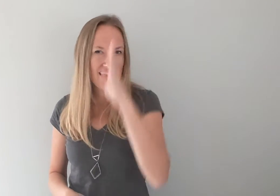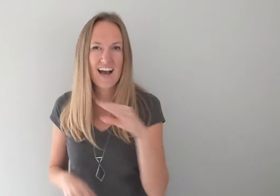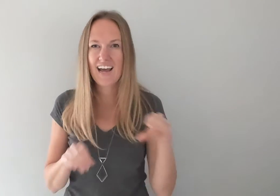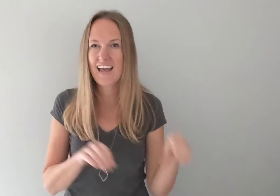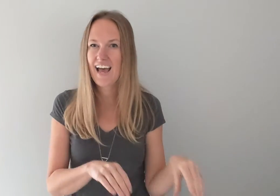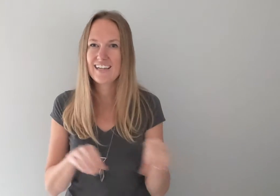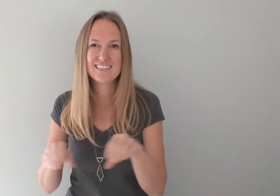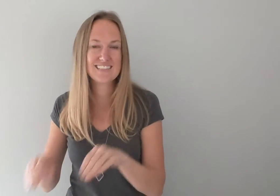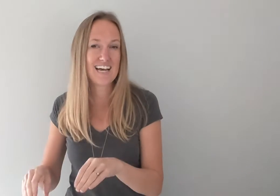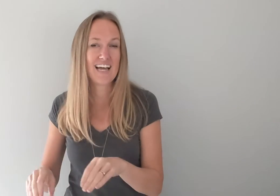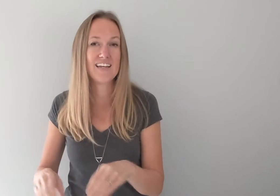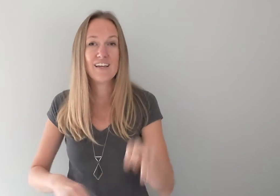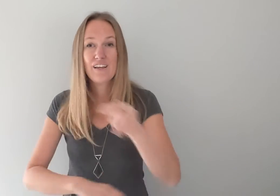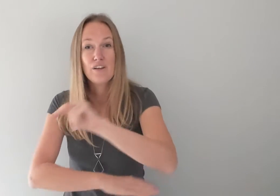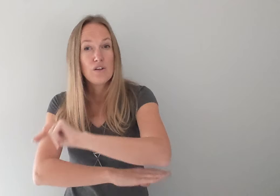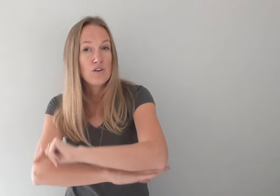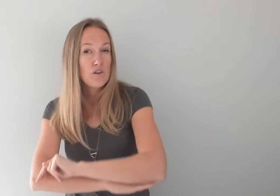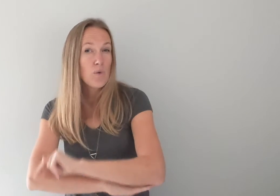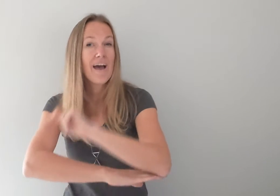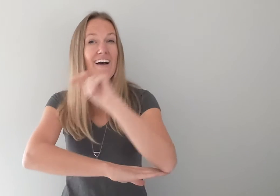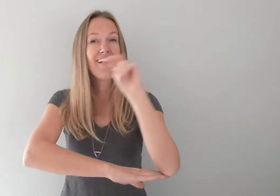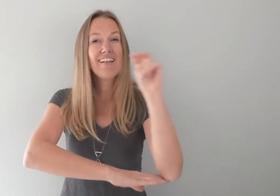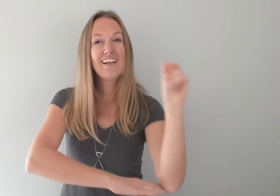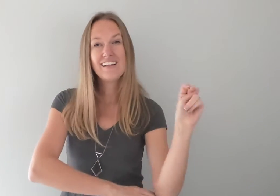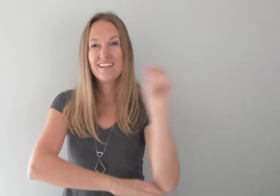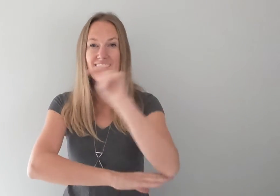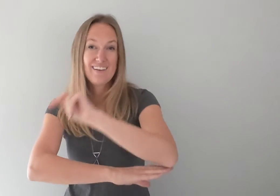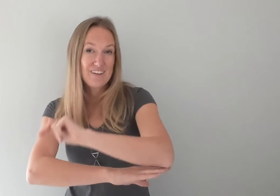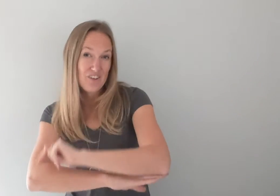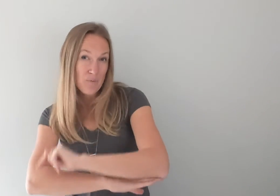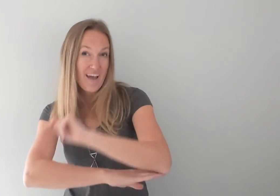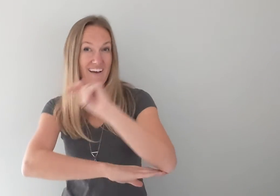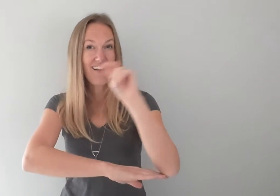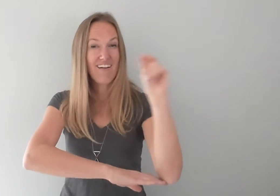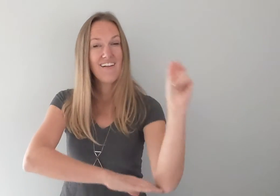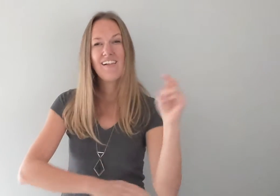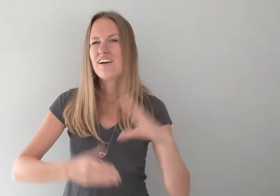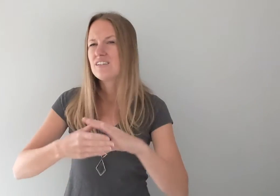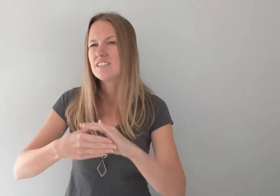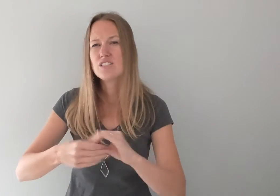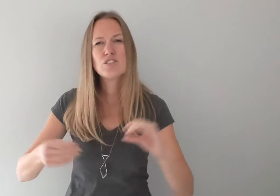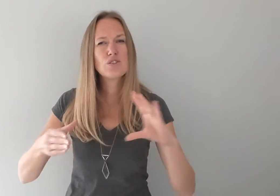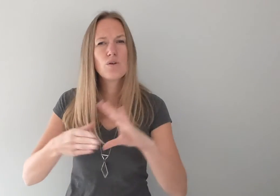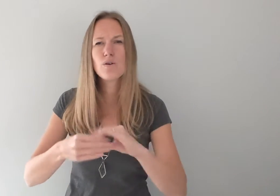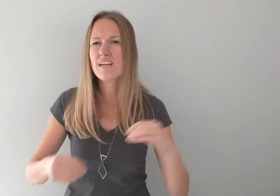God has done. Noel, Noel, the story